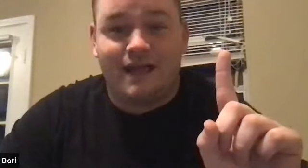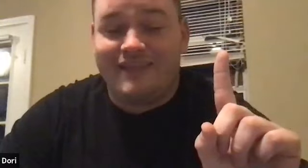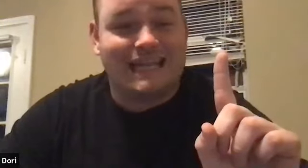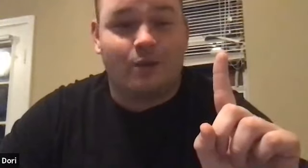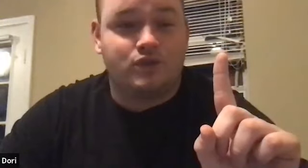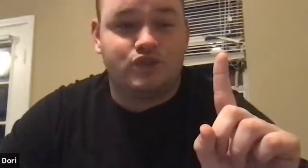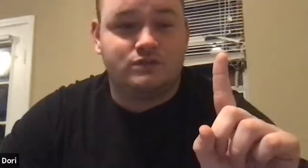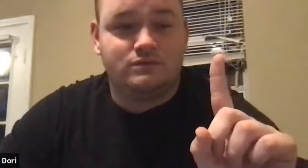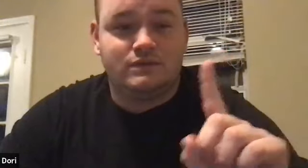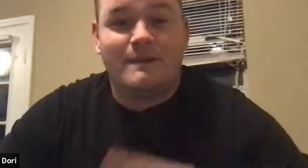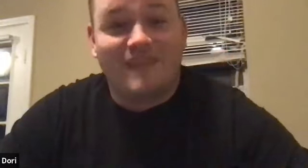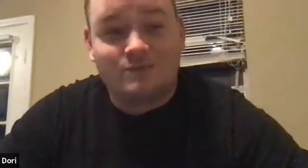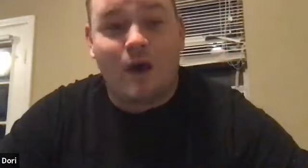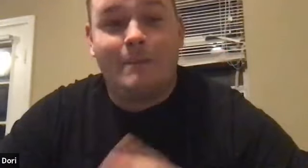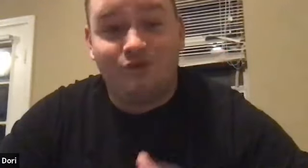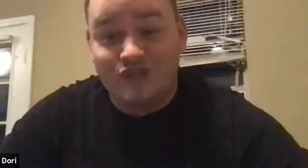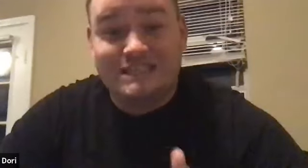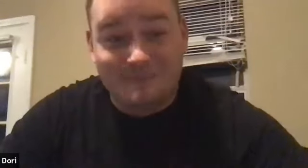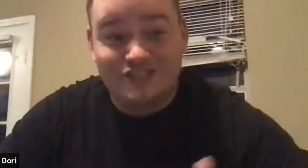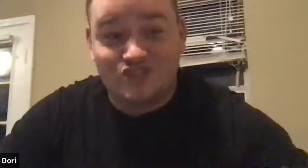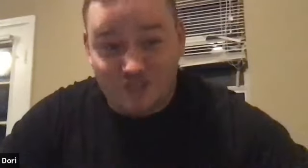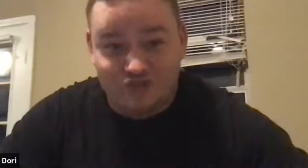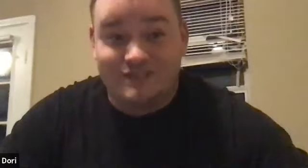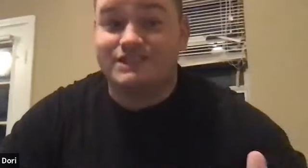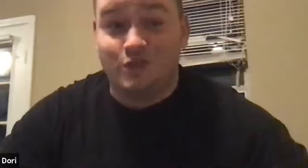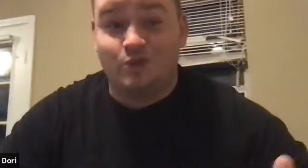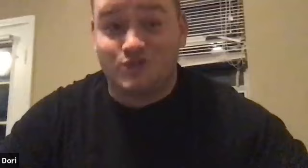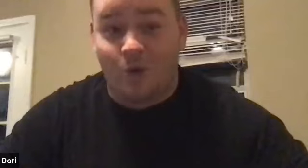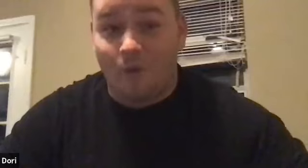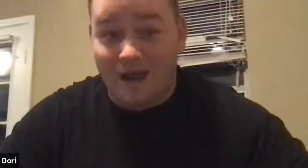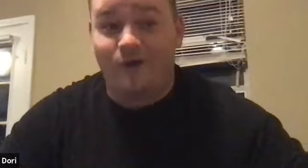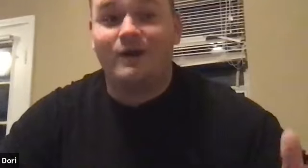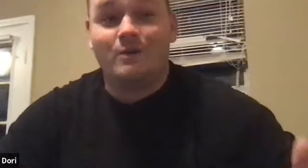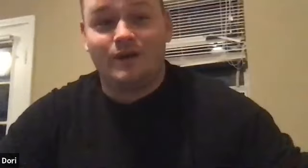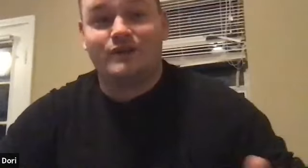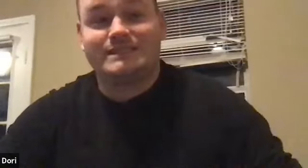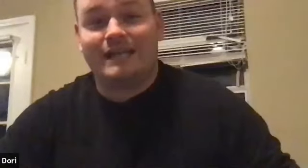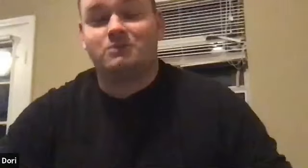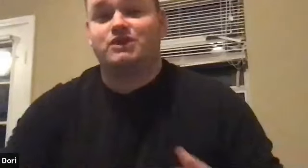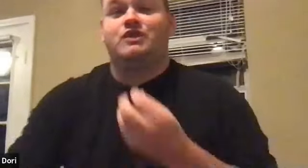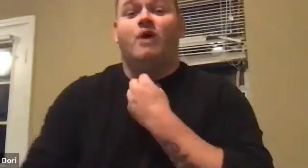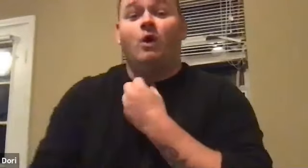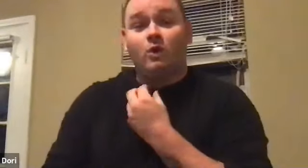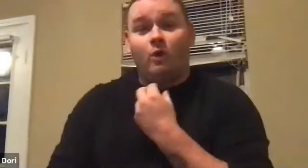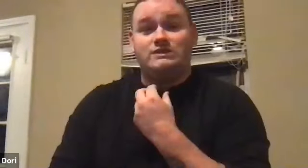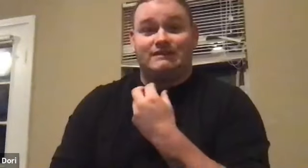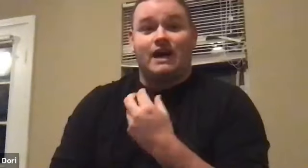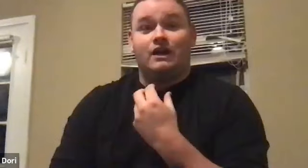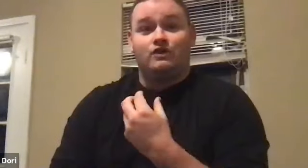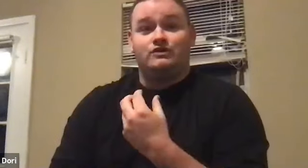that's language. That's why pre-speech children do so well with learning sign language, because their vocal cords have not learned